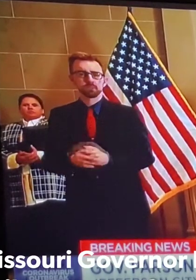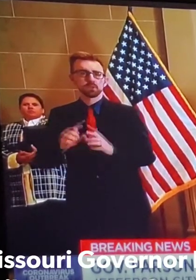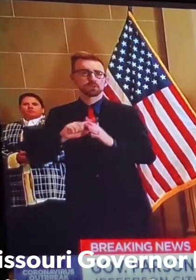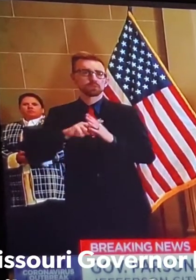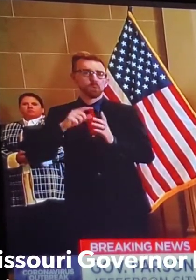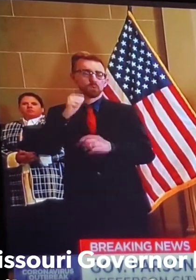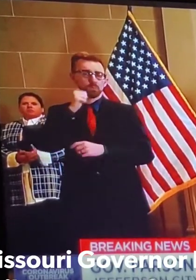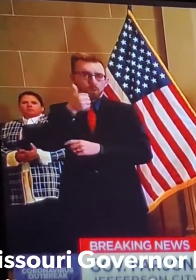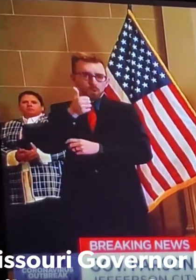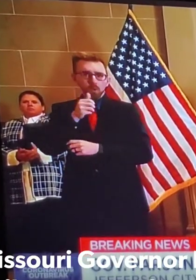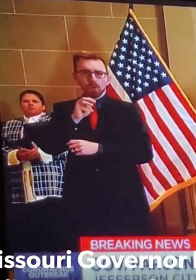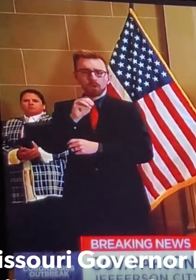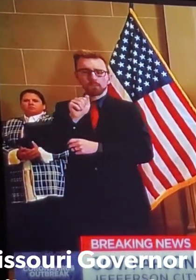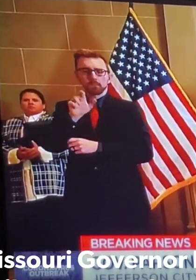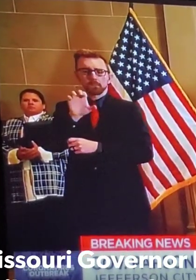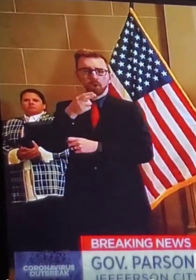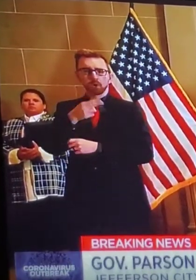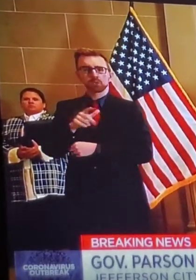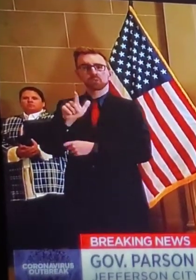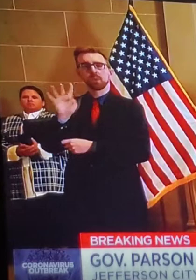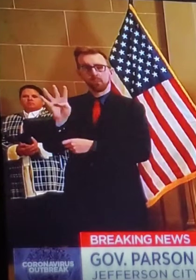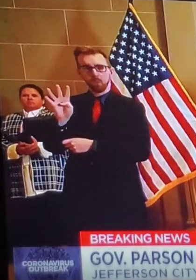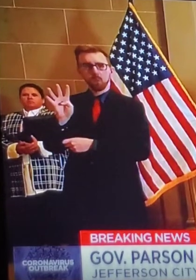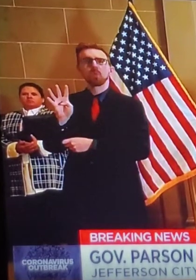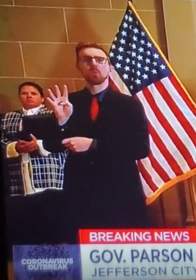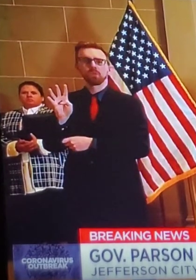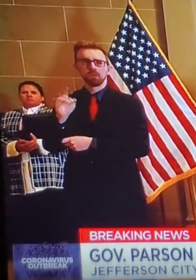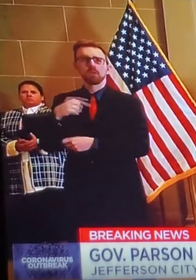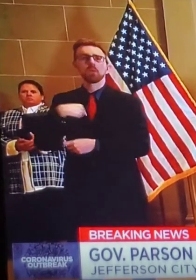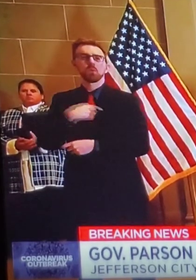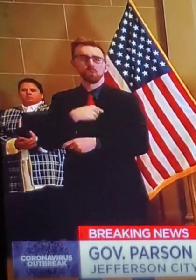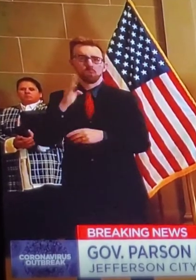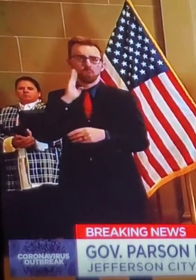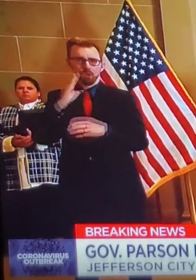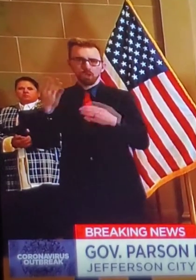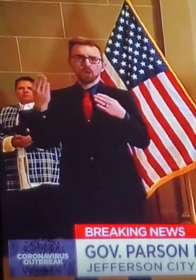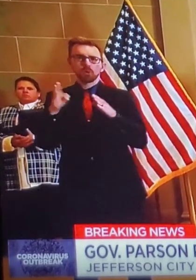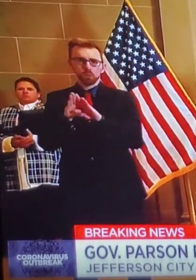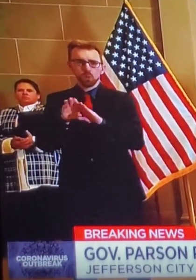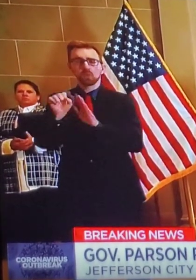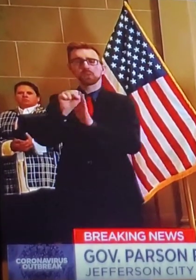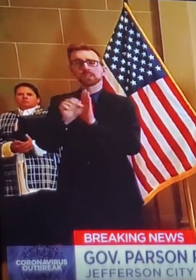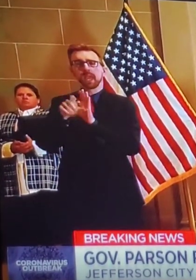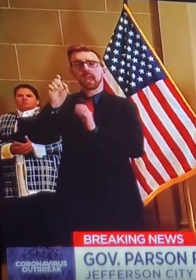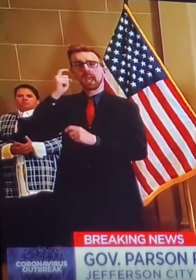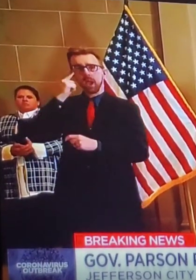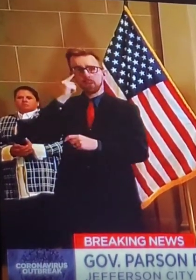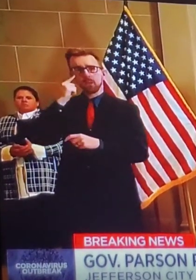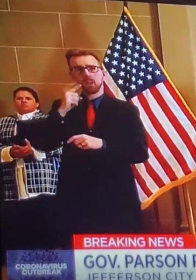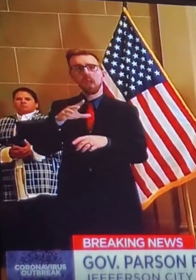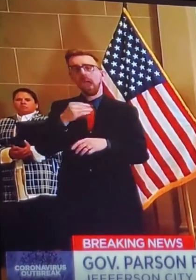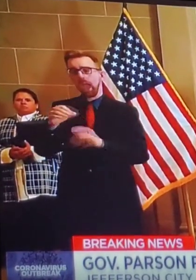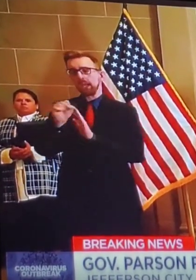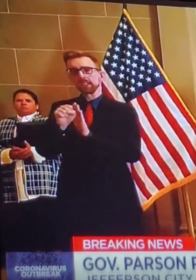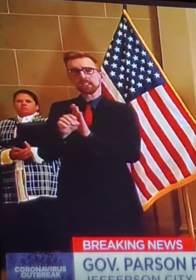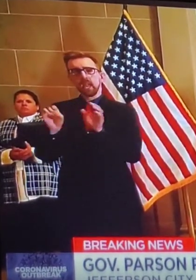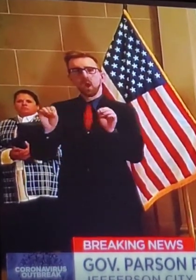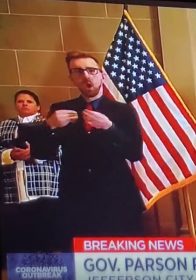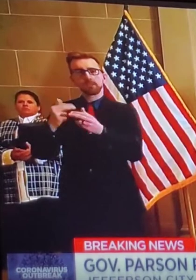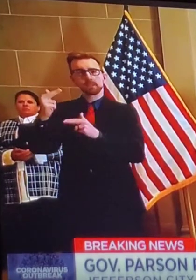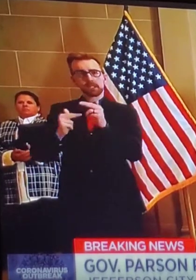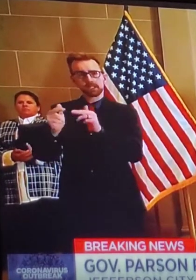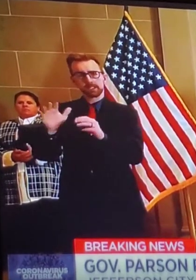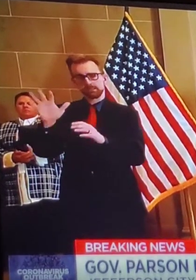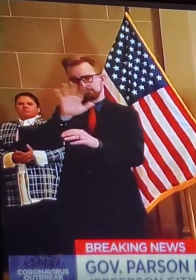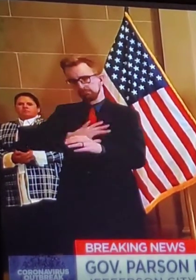Starting tomorrow, March the 24th, we will be closing the state capitol and state office buildings